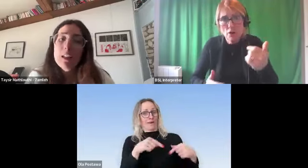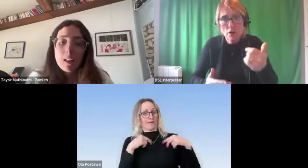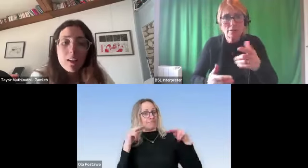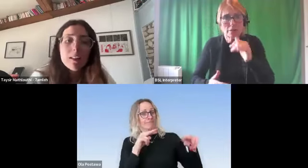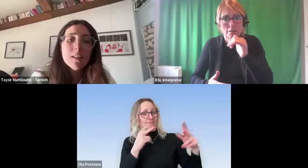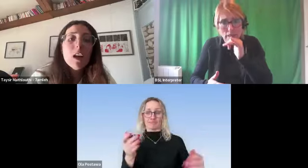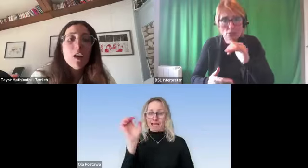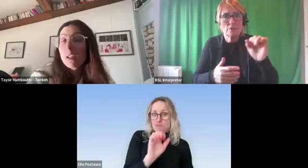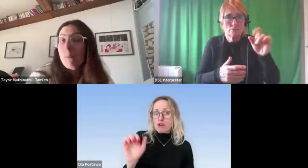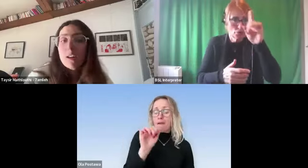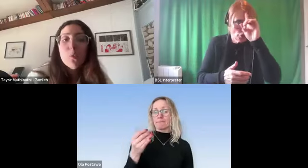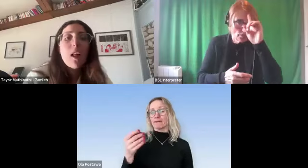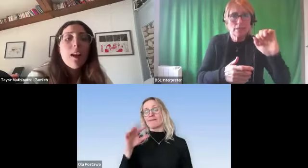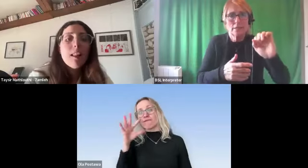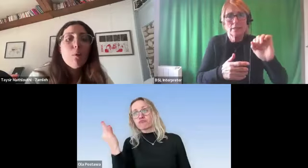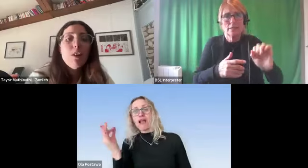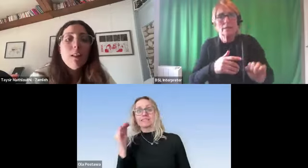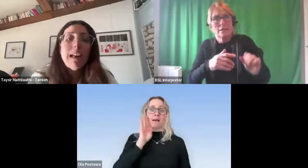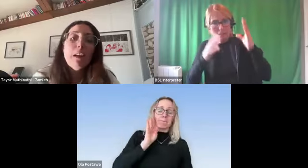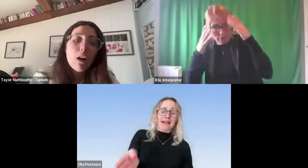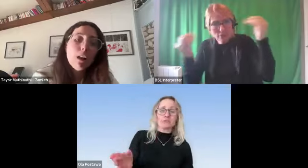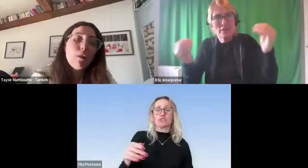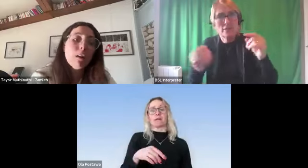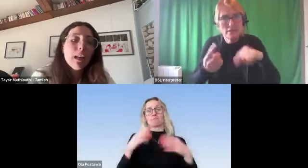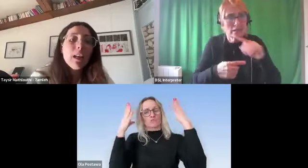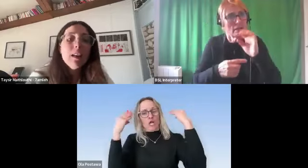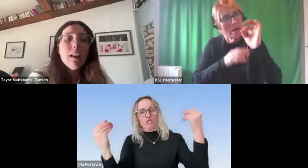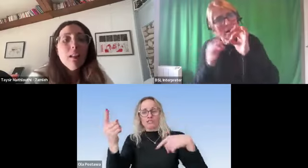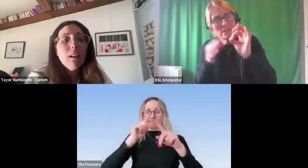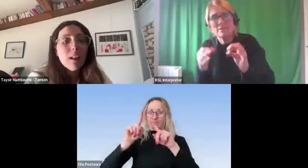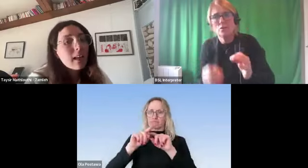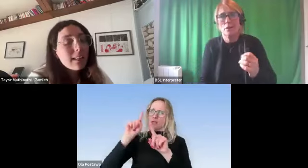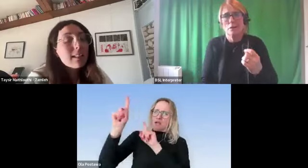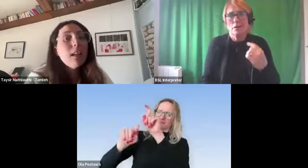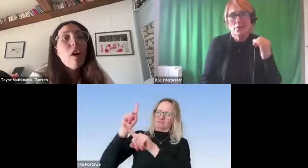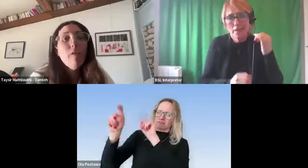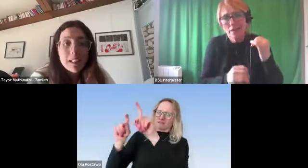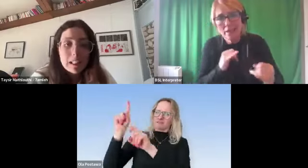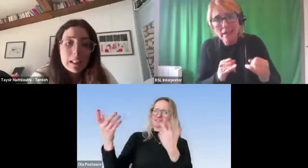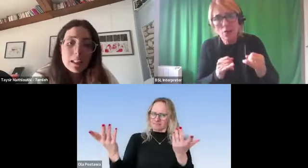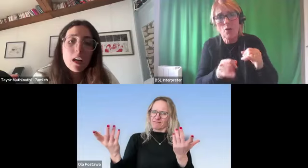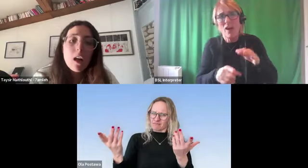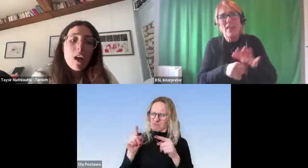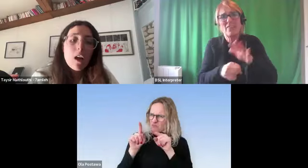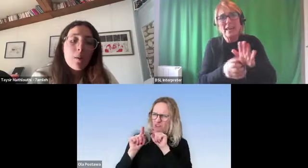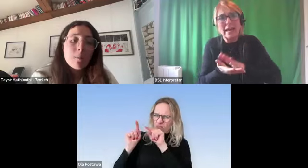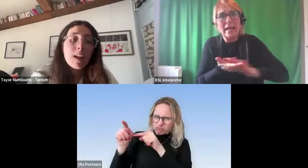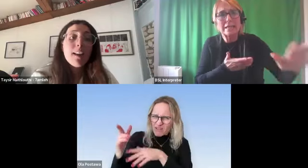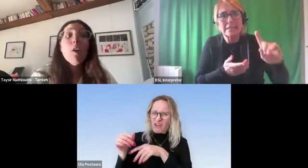Belgium, Germany, the Netherlands, Denmark as well, and they were directly calling for the killing and the ethnic cleansing of